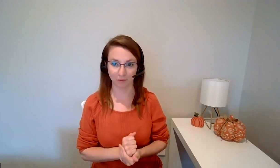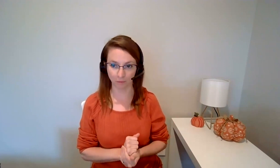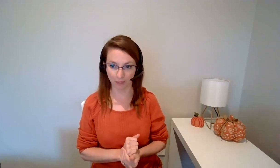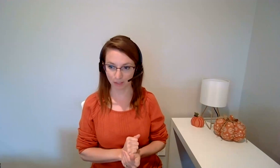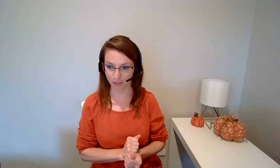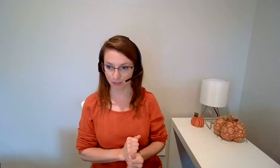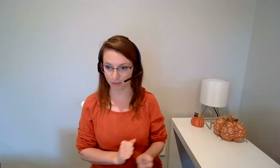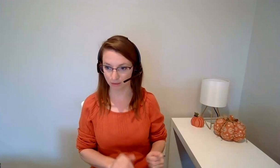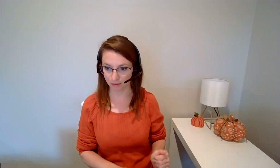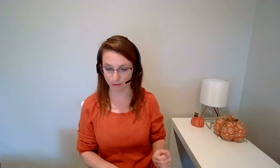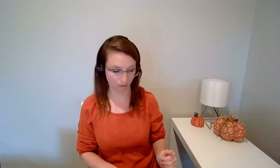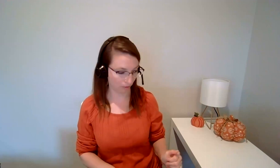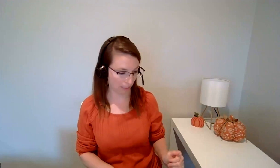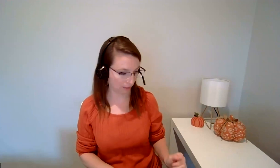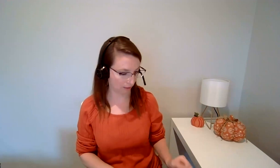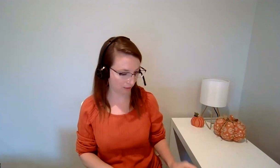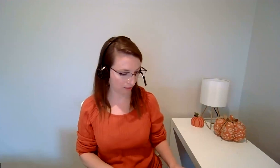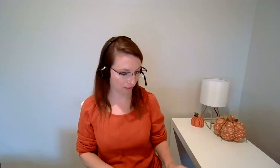No question? All right.